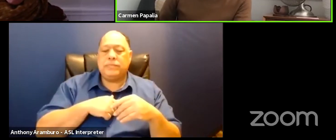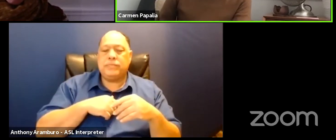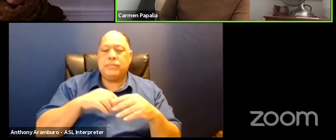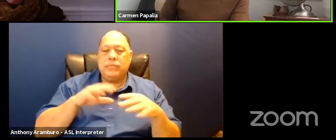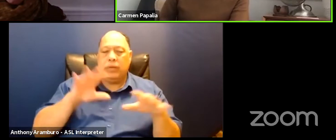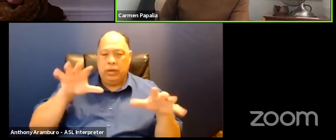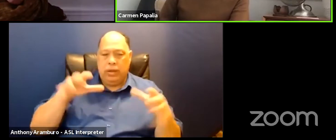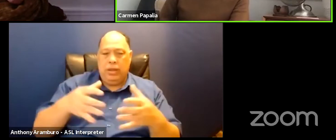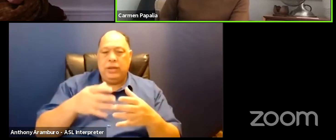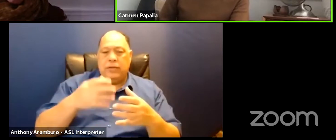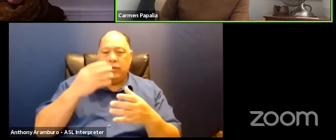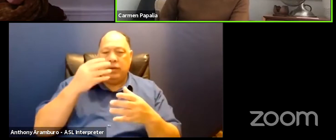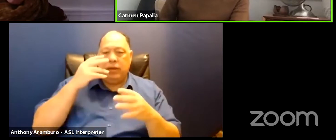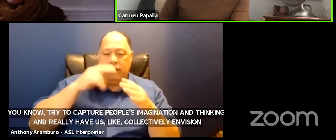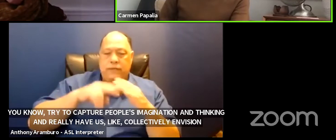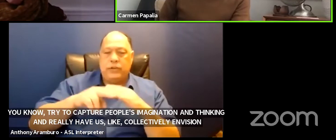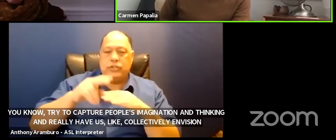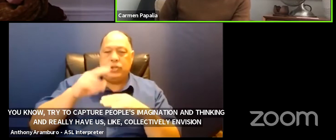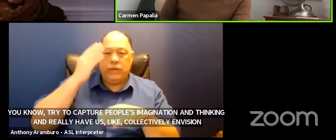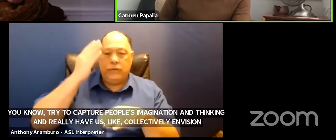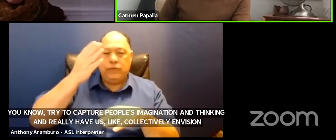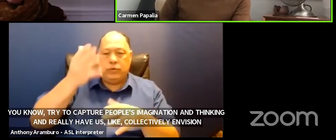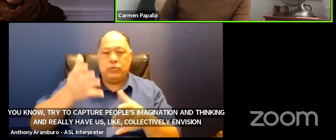collectively envision the futures that we want to live in.